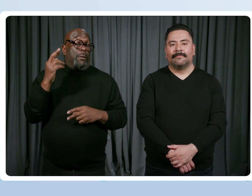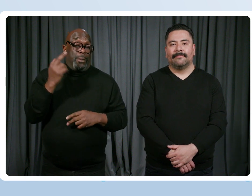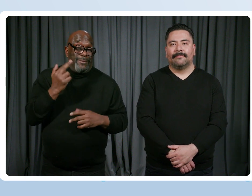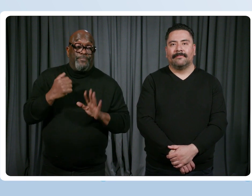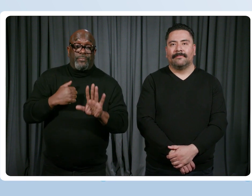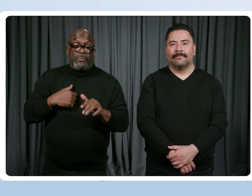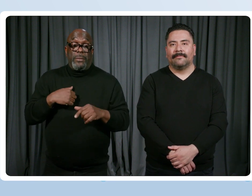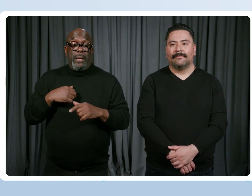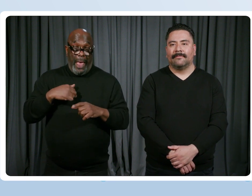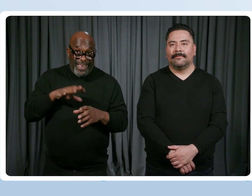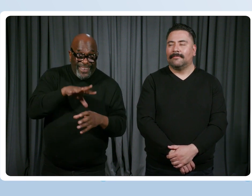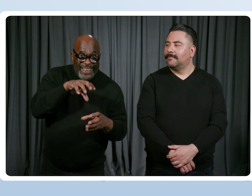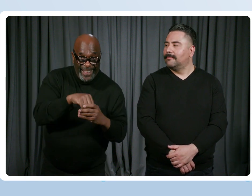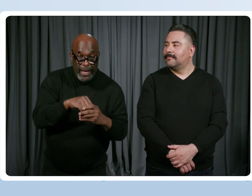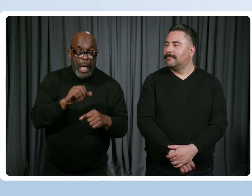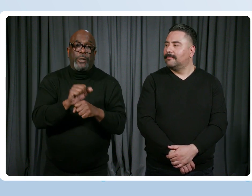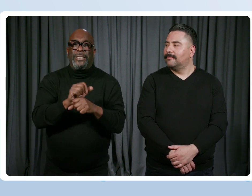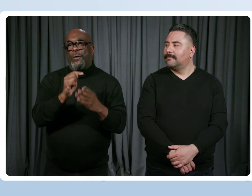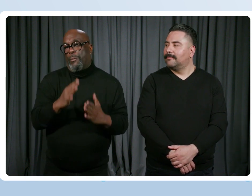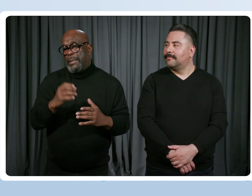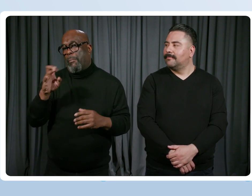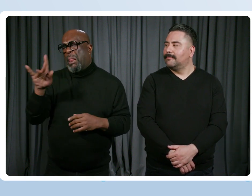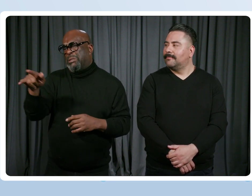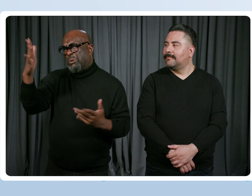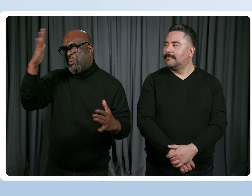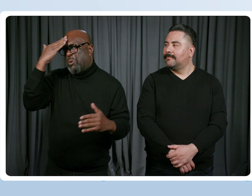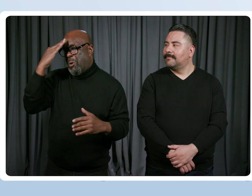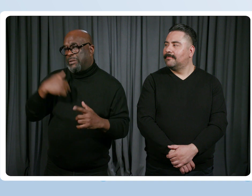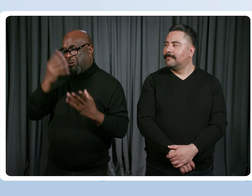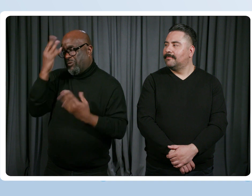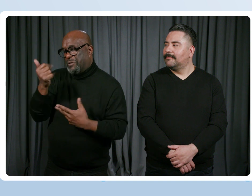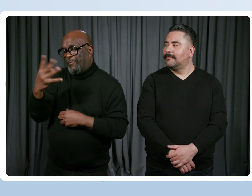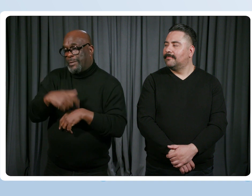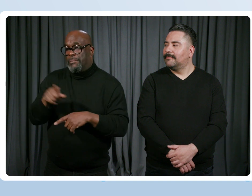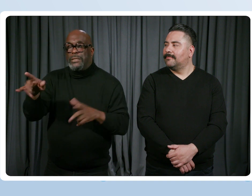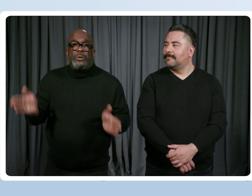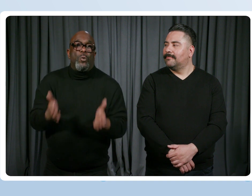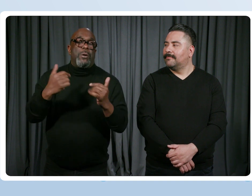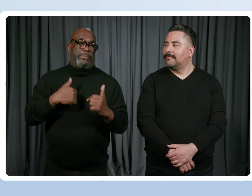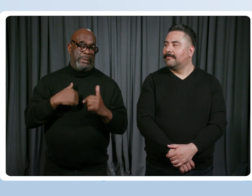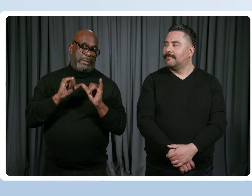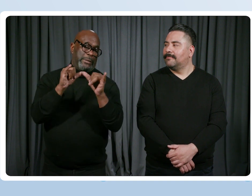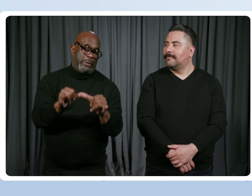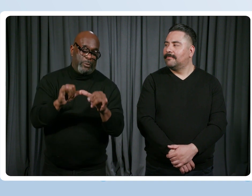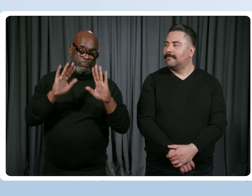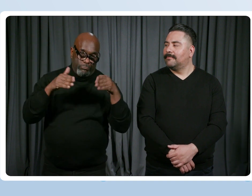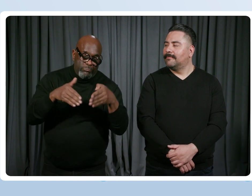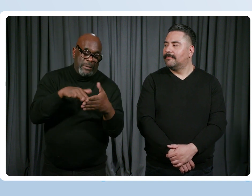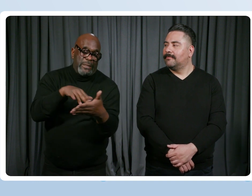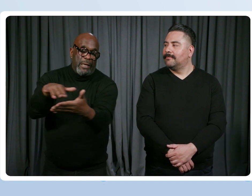into occupational therapy, and I know Molly knows this because I've told her several times, but she really encouraged me to continue in occupational